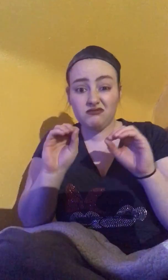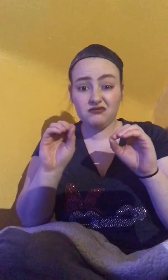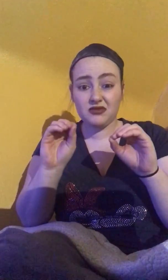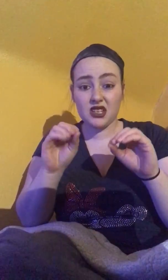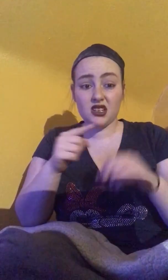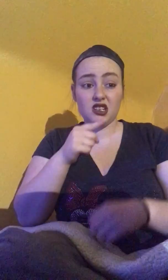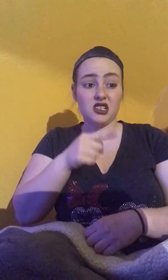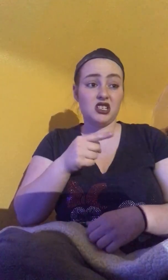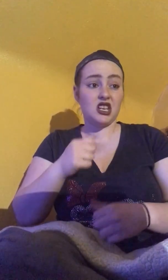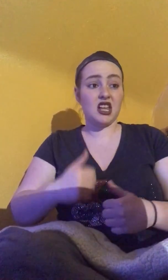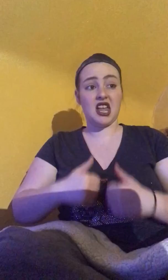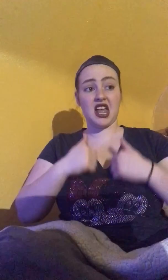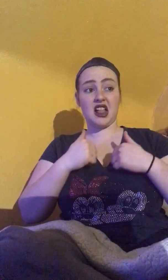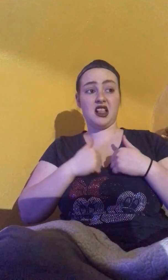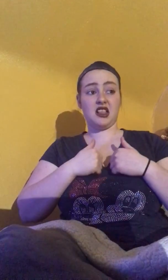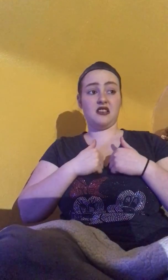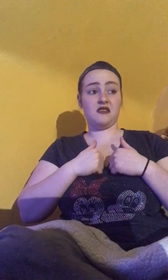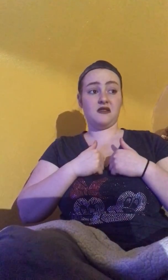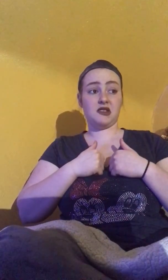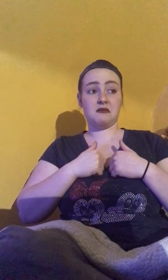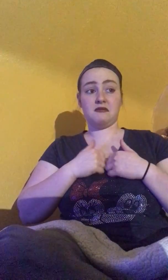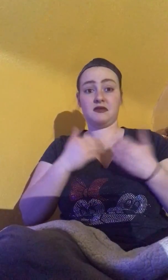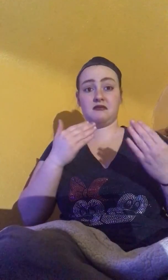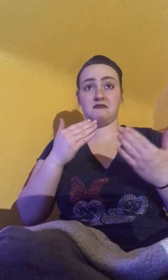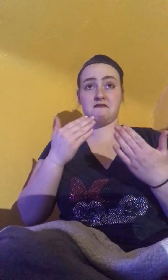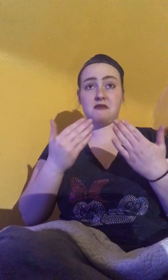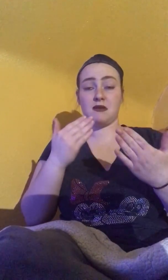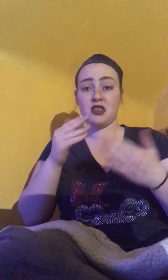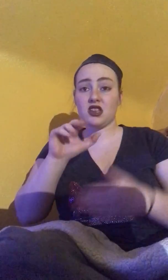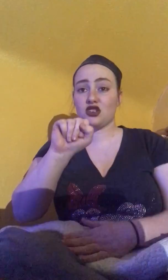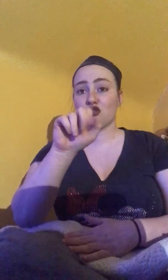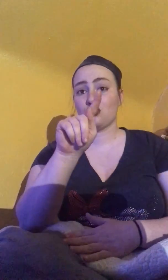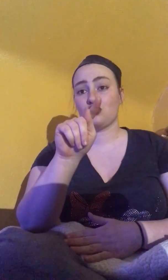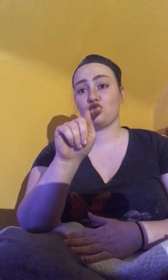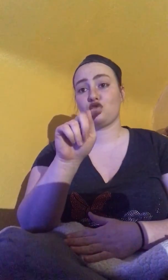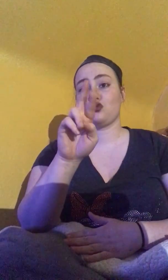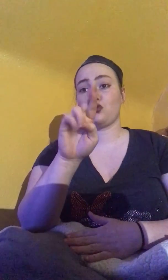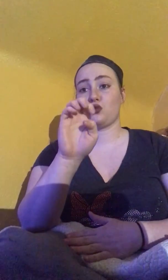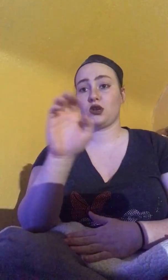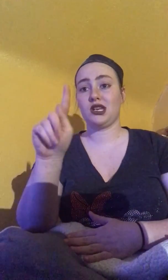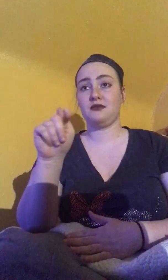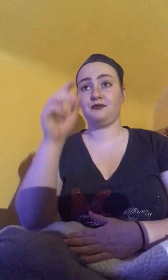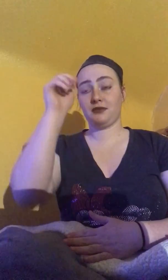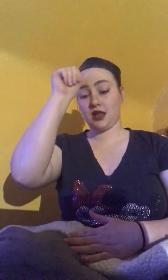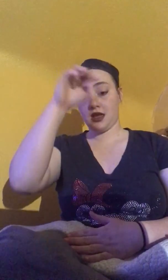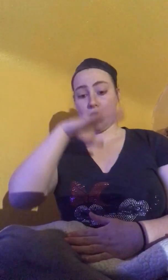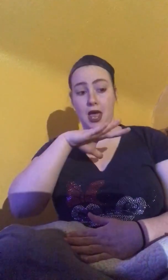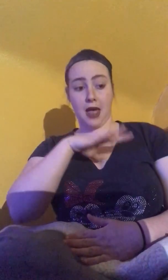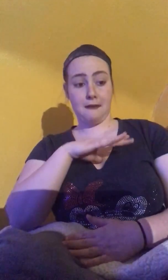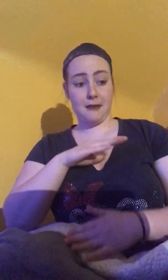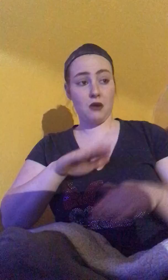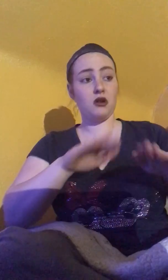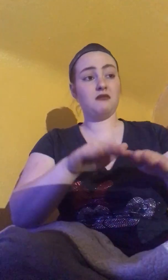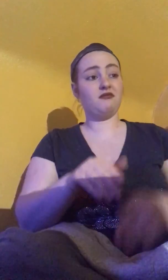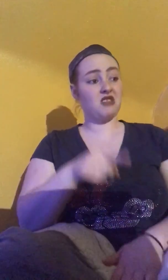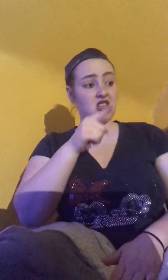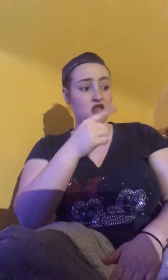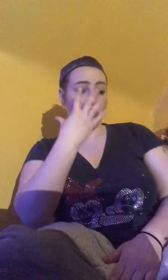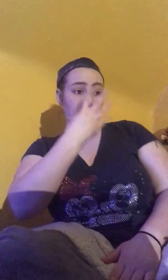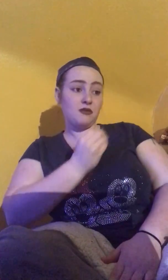homeless. After that meeting, a man walked up to her and he said, "A girl as pretty as you should never have